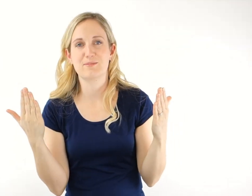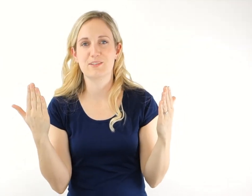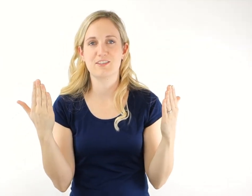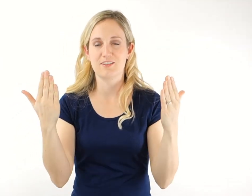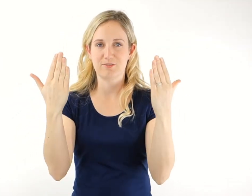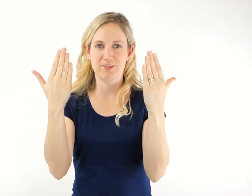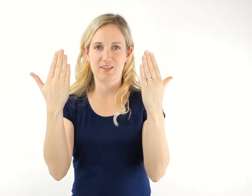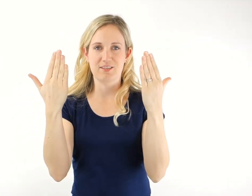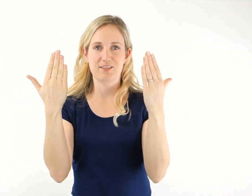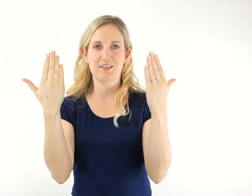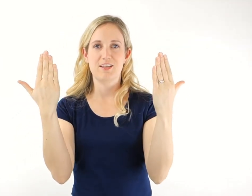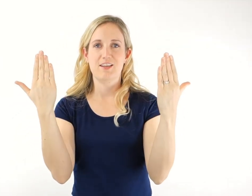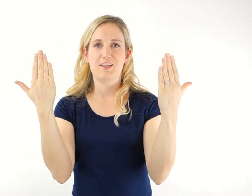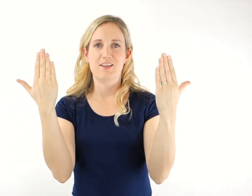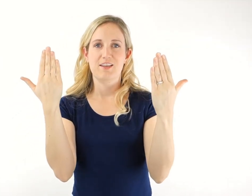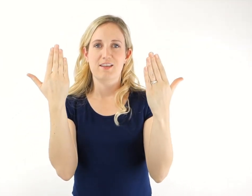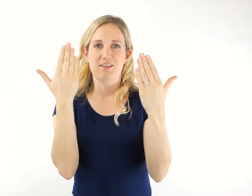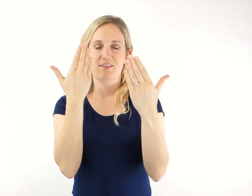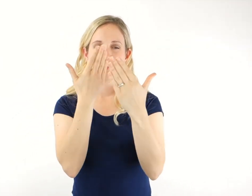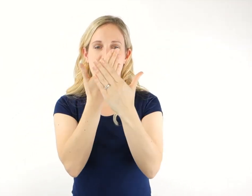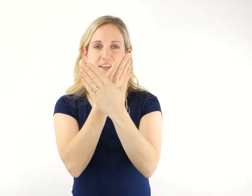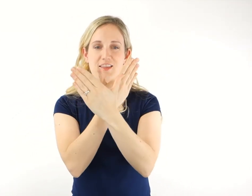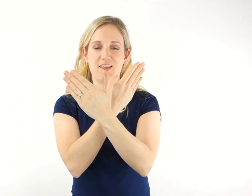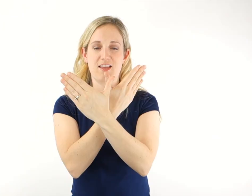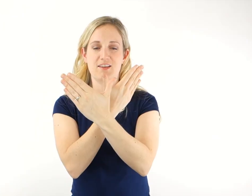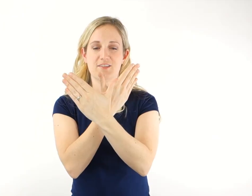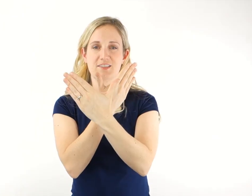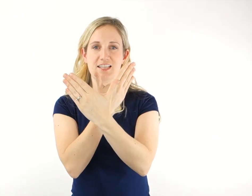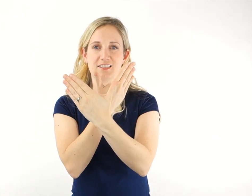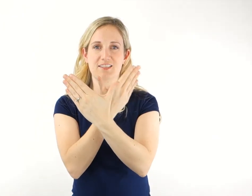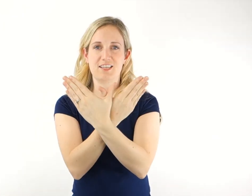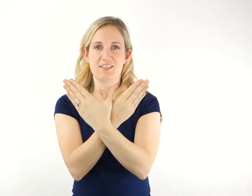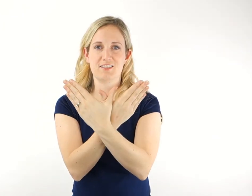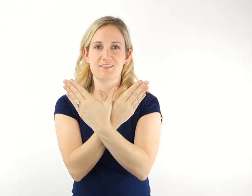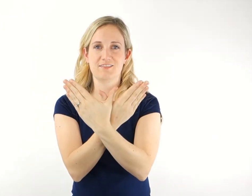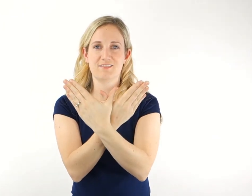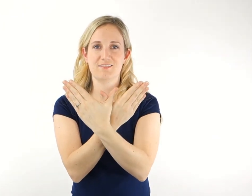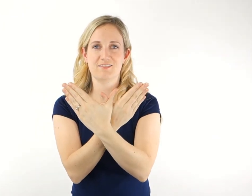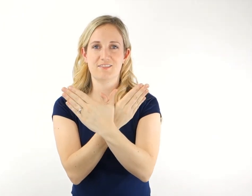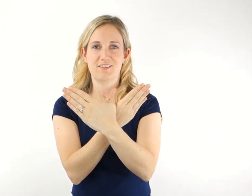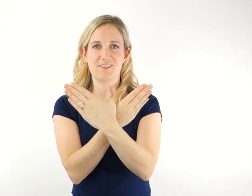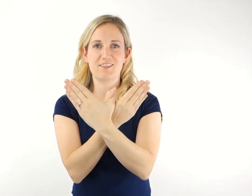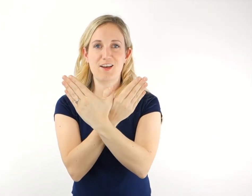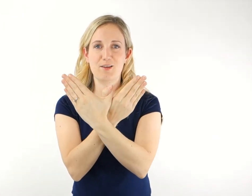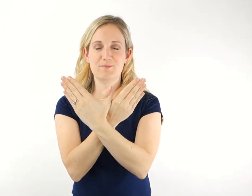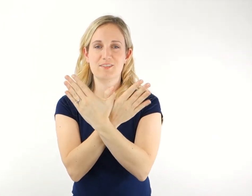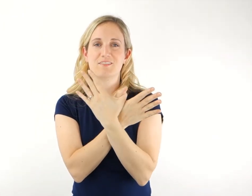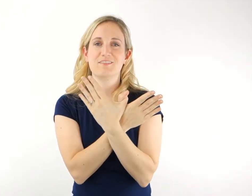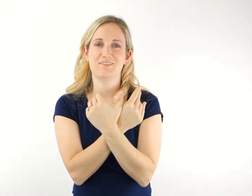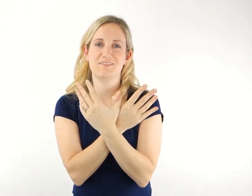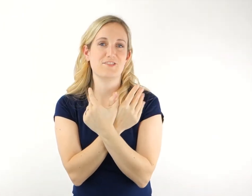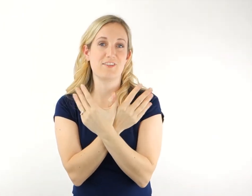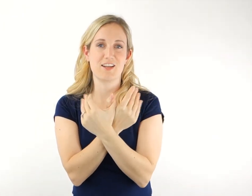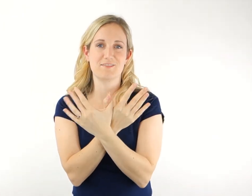but it's not. So go like this, and then go like this. Thumbs, you got it.